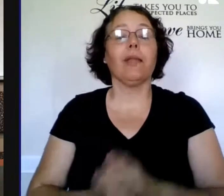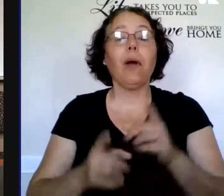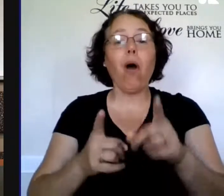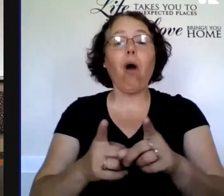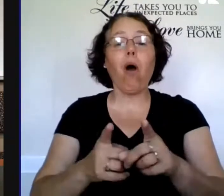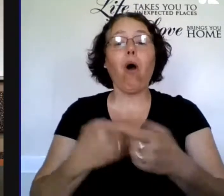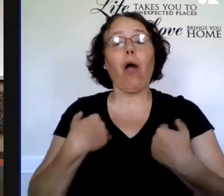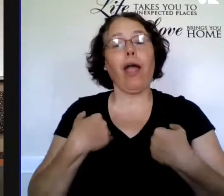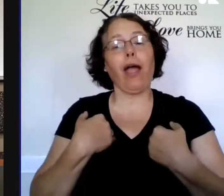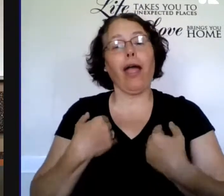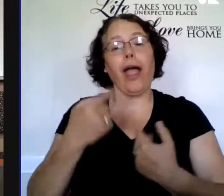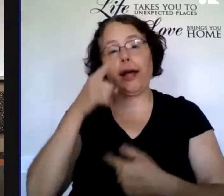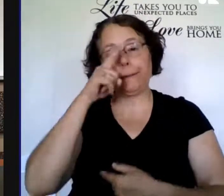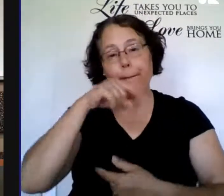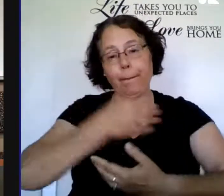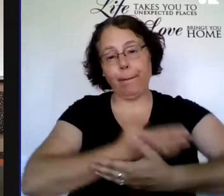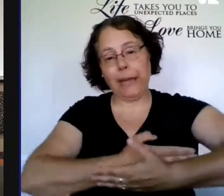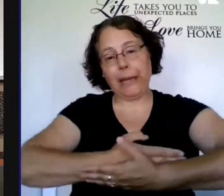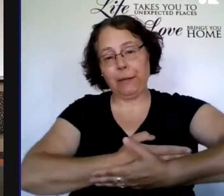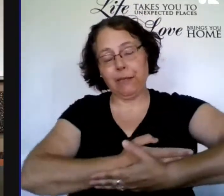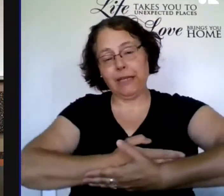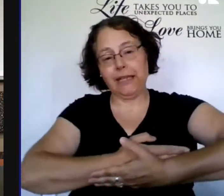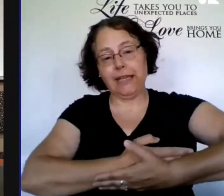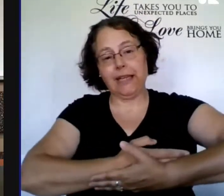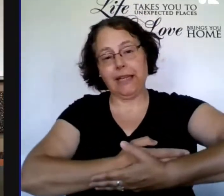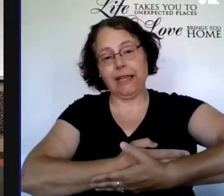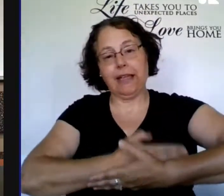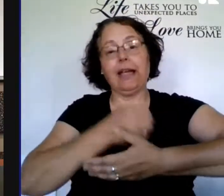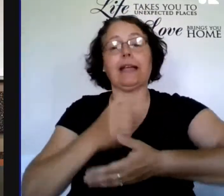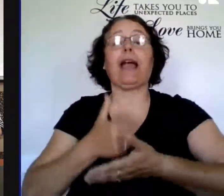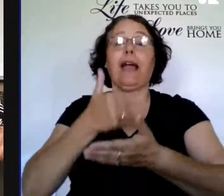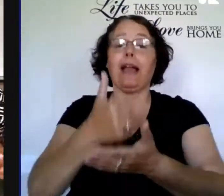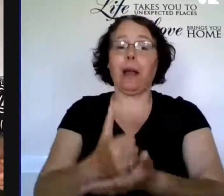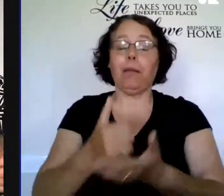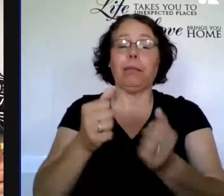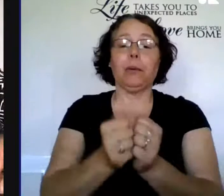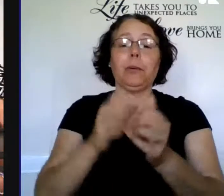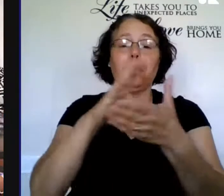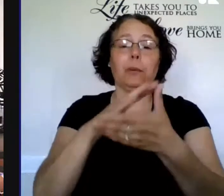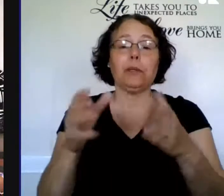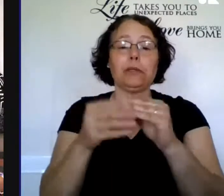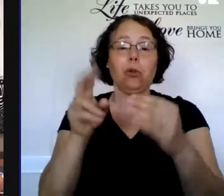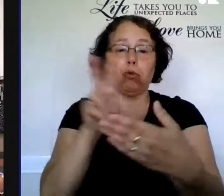little baby here that will help me read this book.